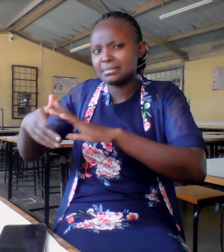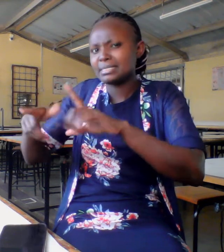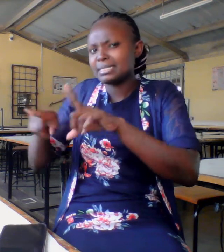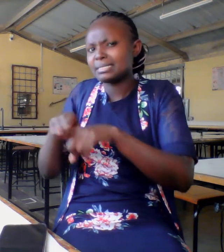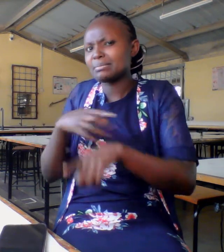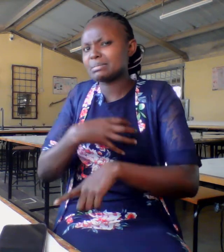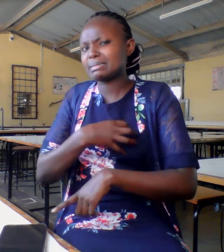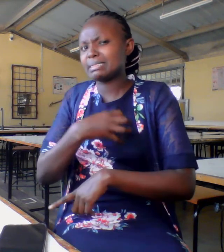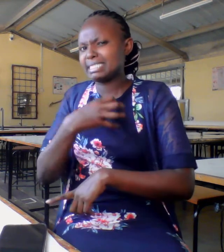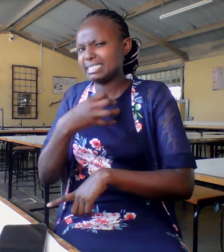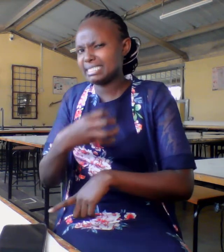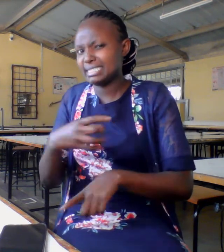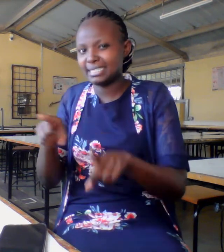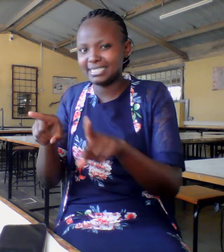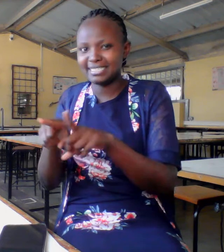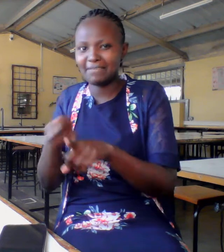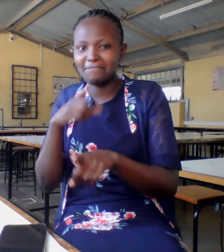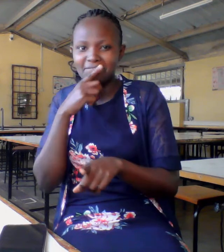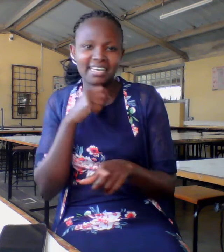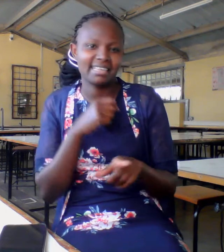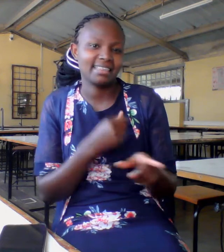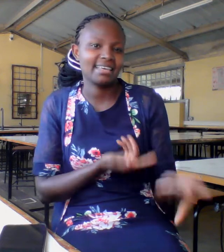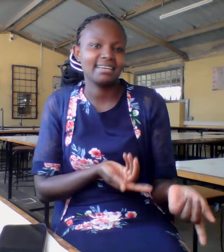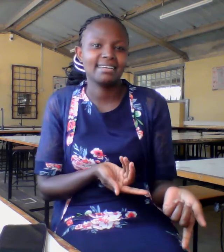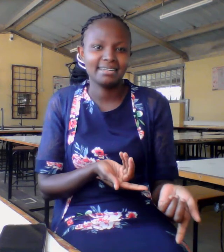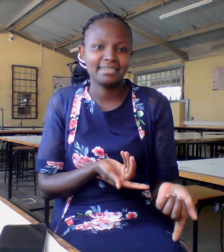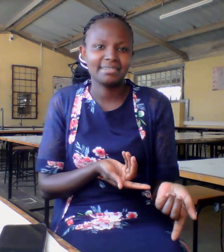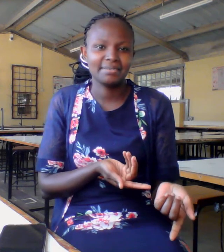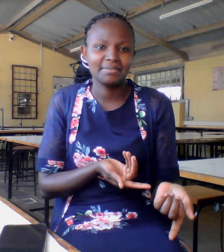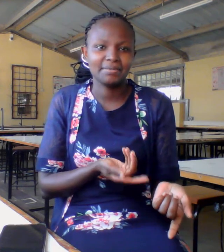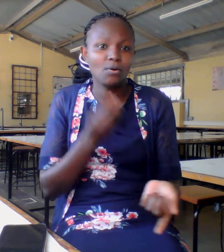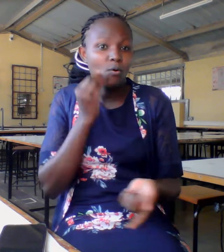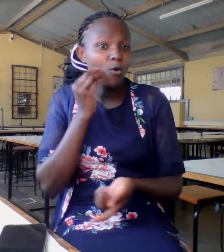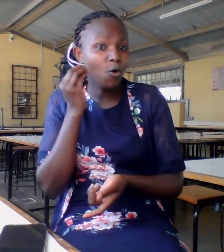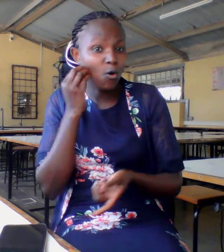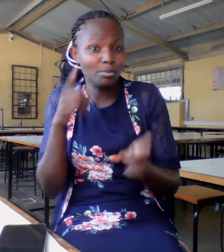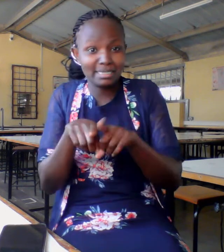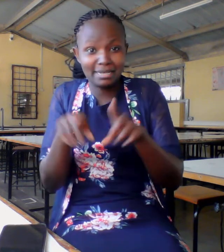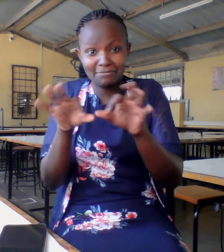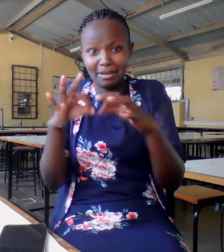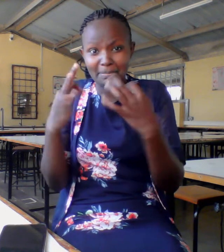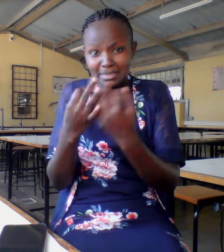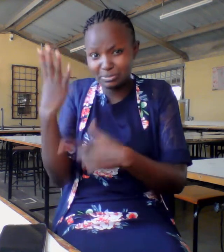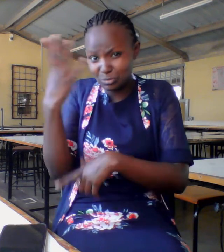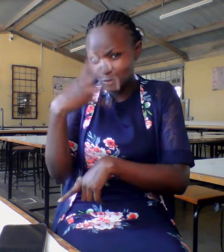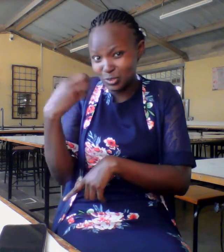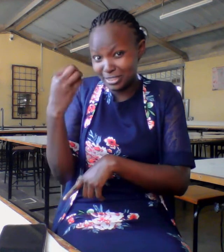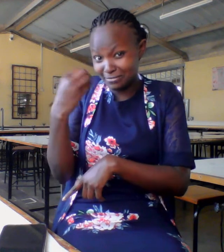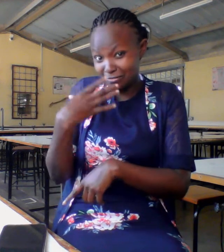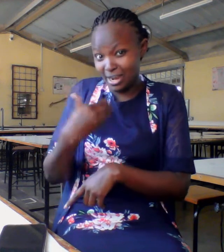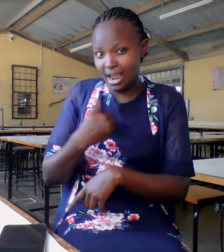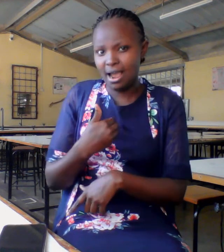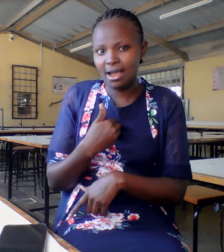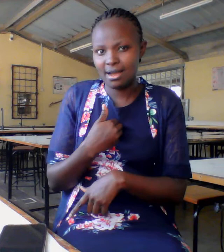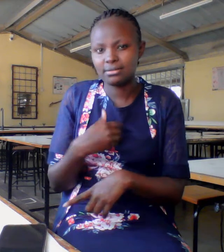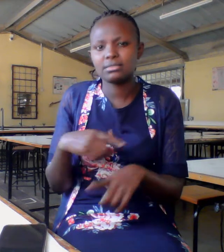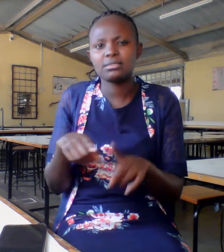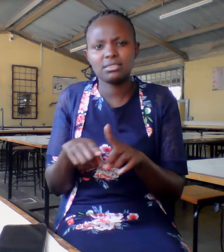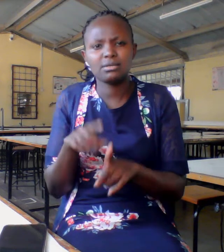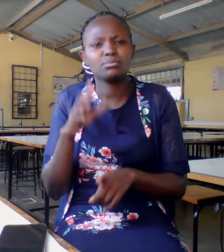father, with a beautiful home and family. He now came to realize that his